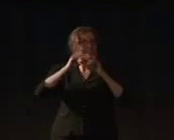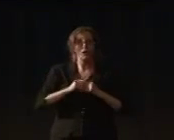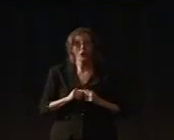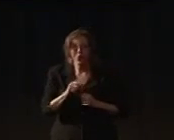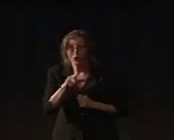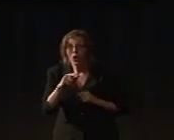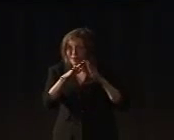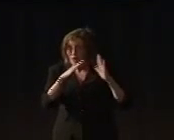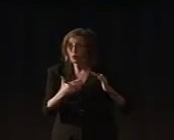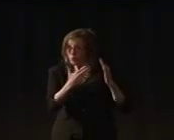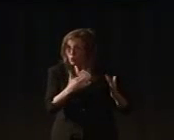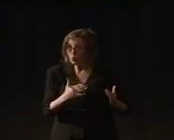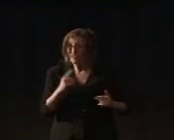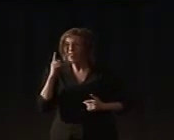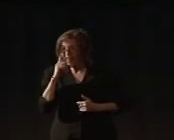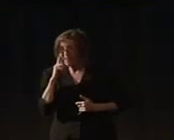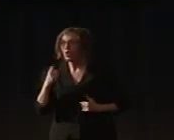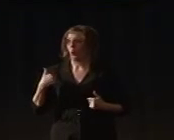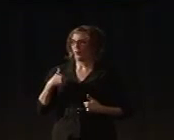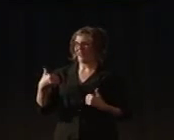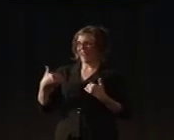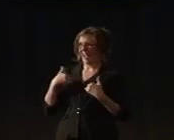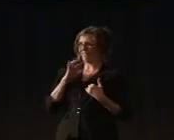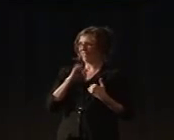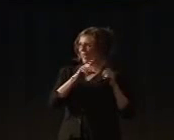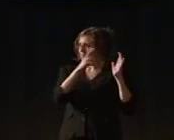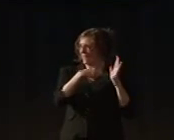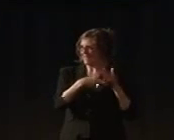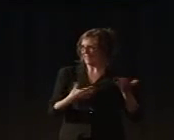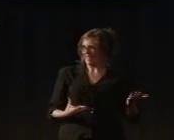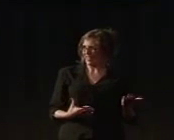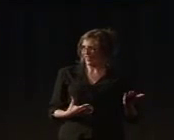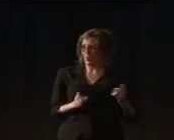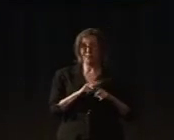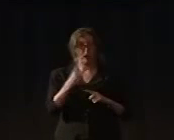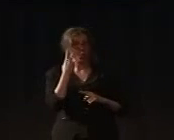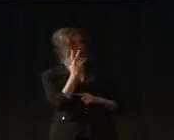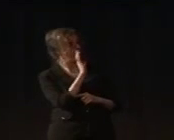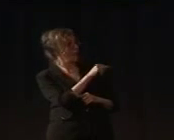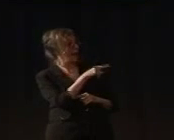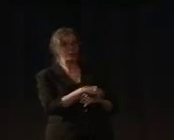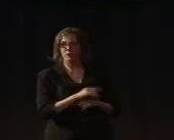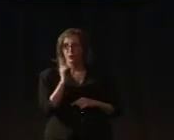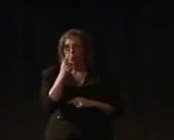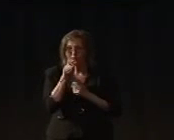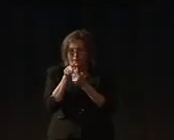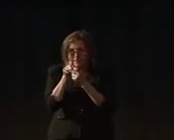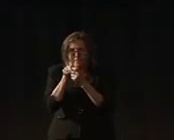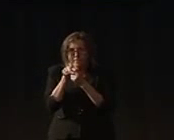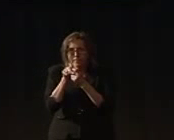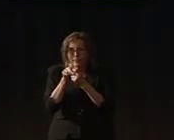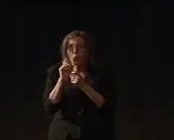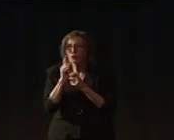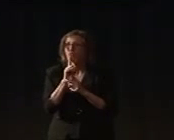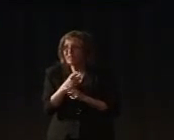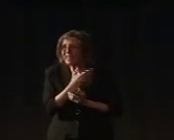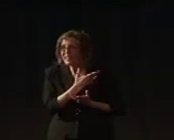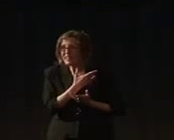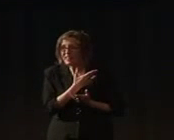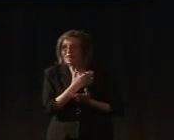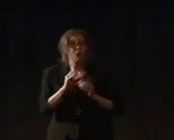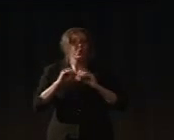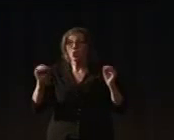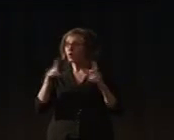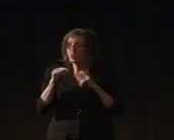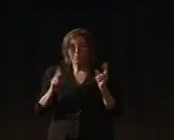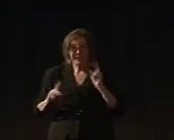they have the Nozze di Cana in the same room. And now look at it. Look, this is the real situation. No Japanese